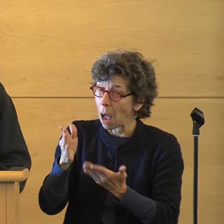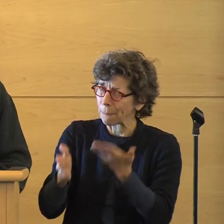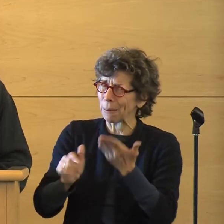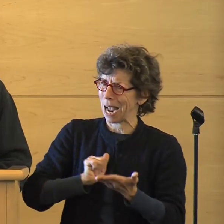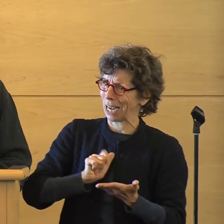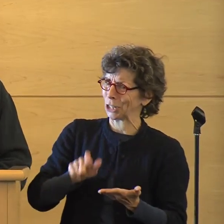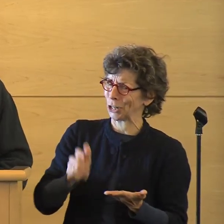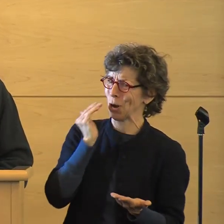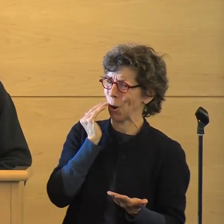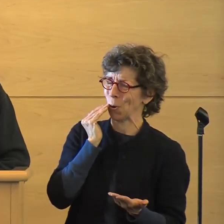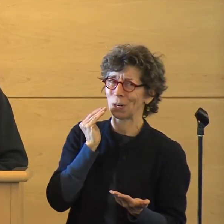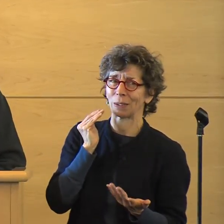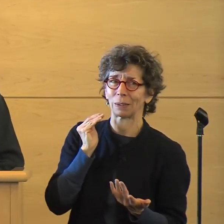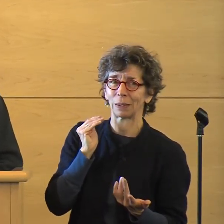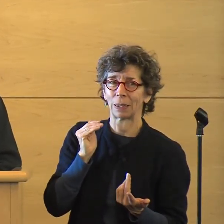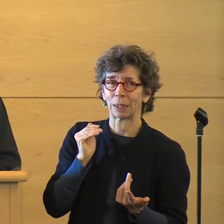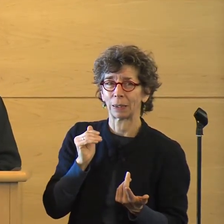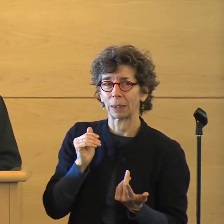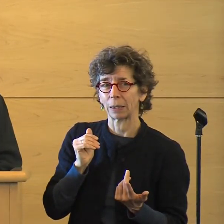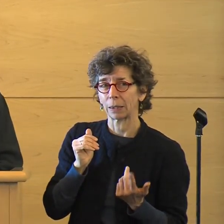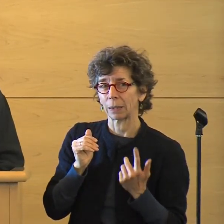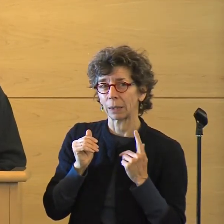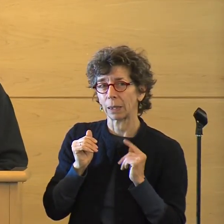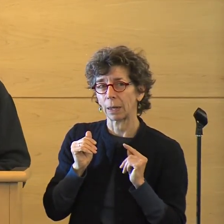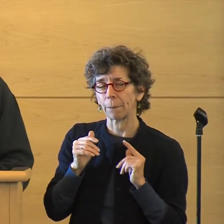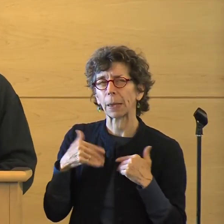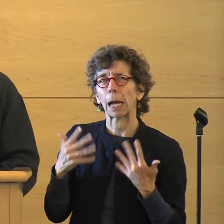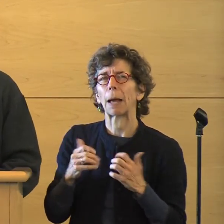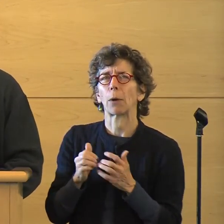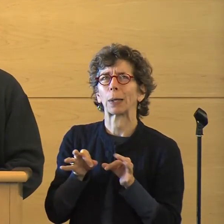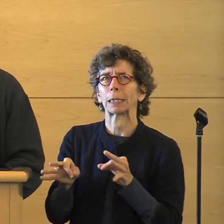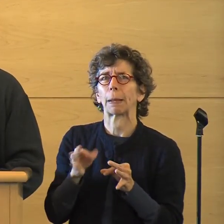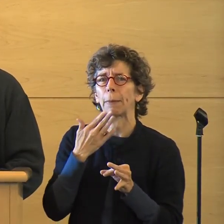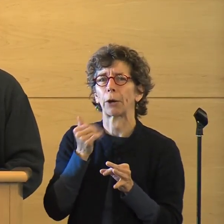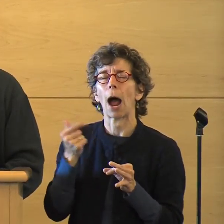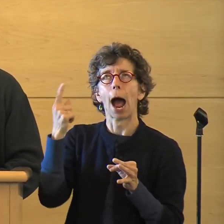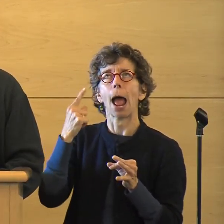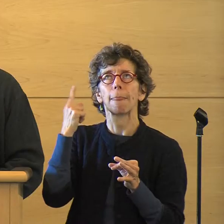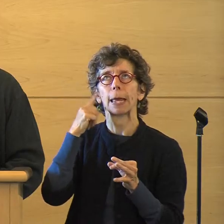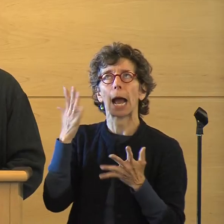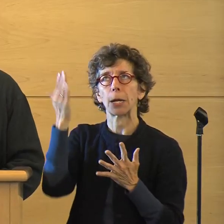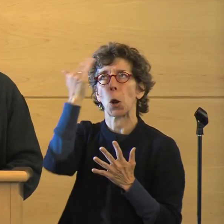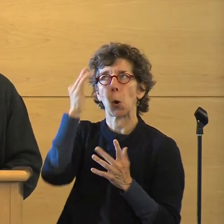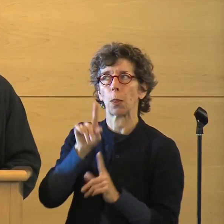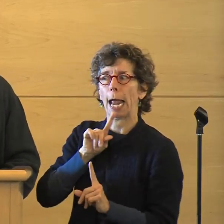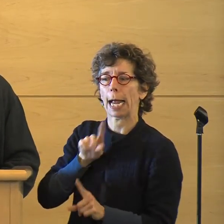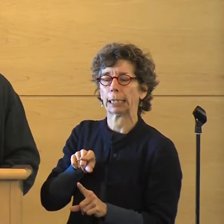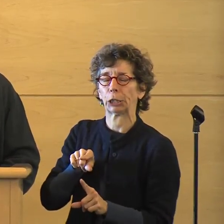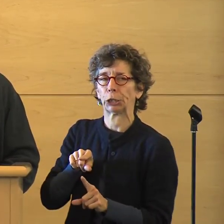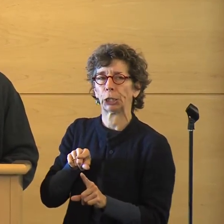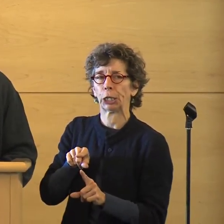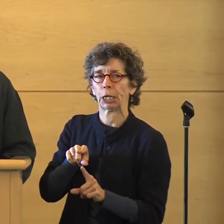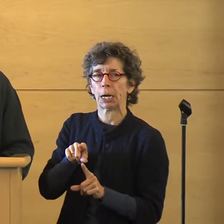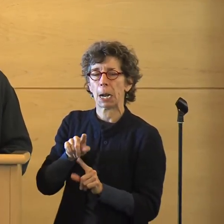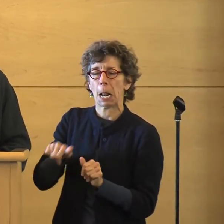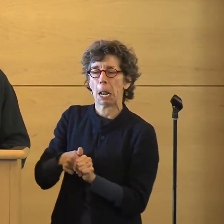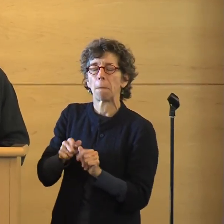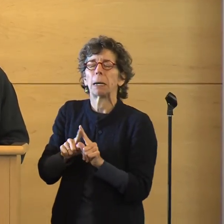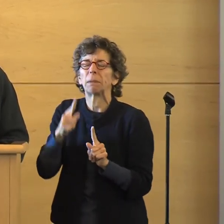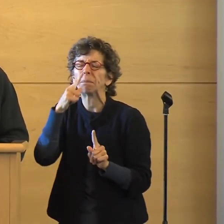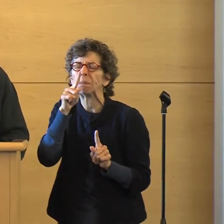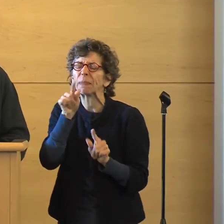some of those moving things and pictures. Are they just inherently inaccessible, those moving